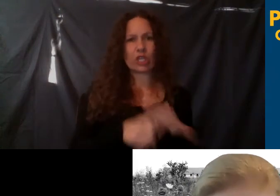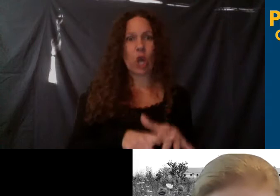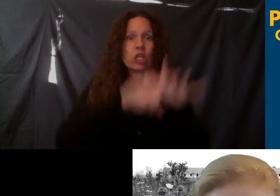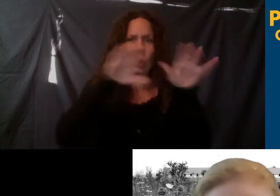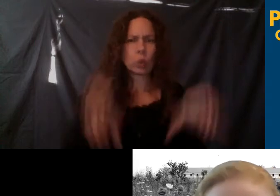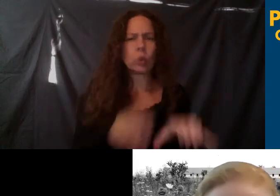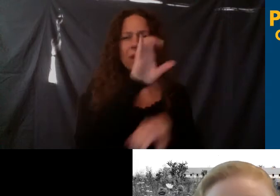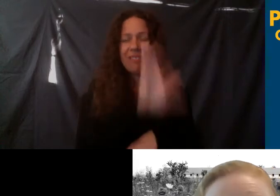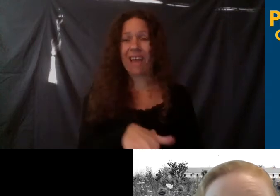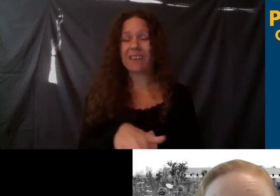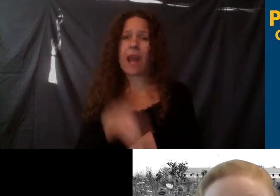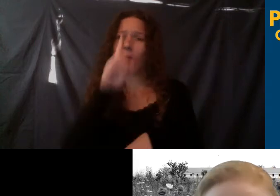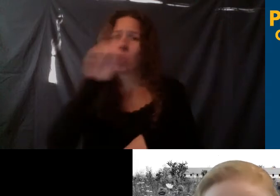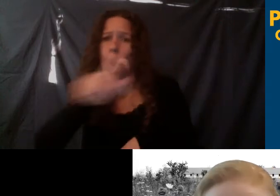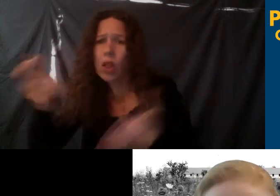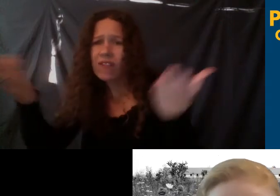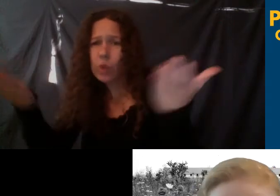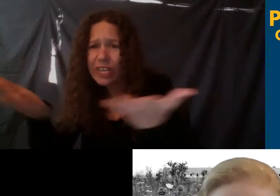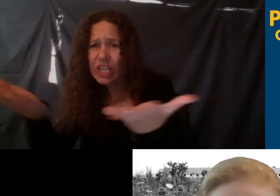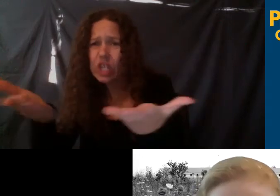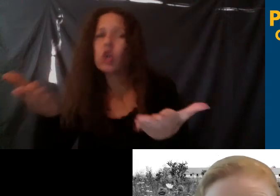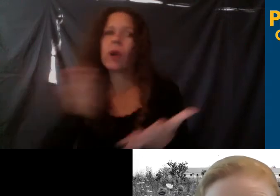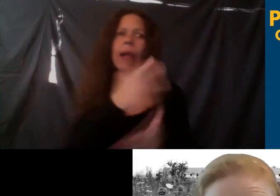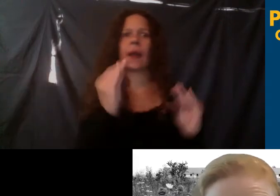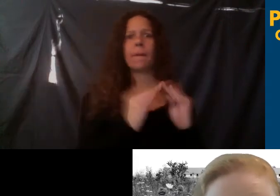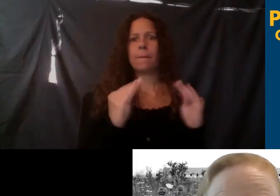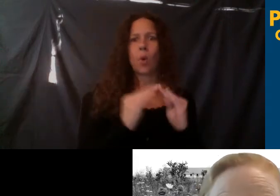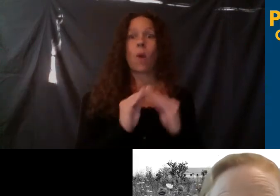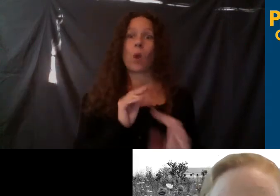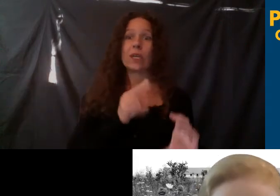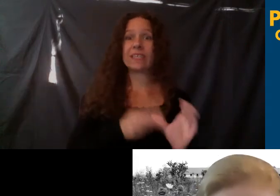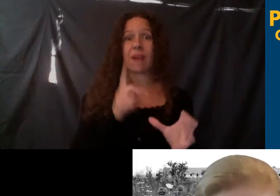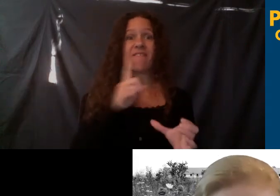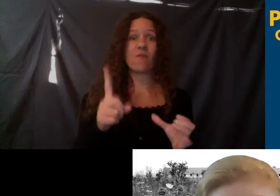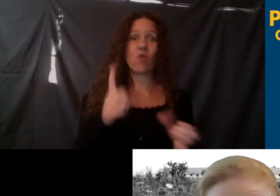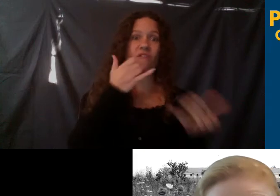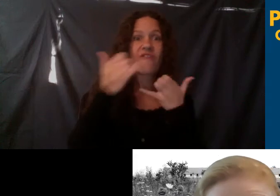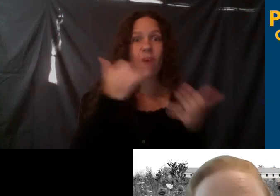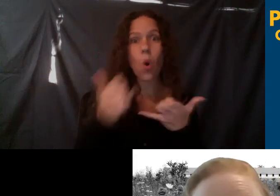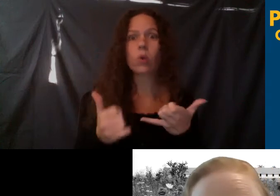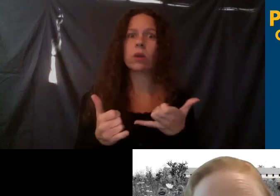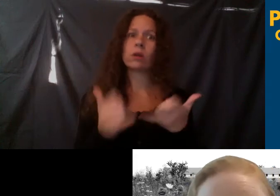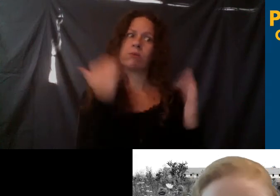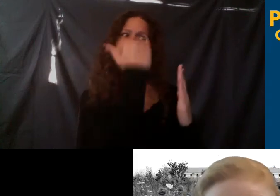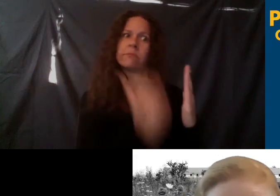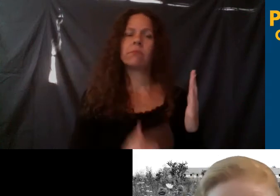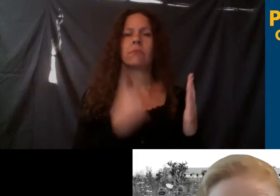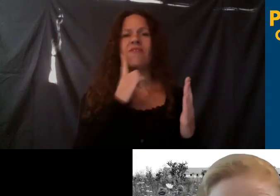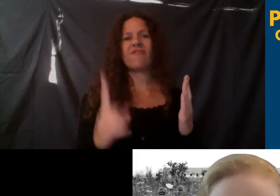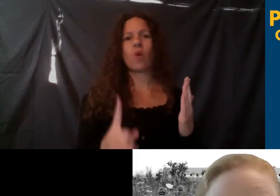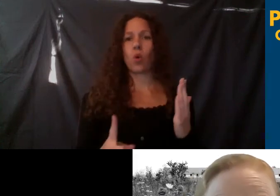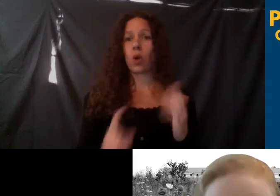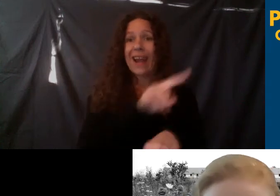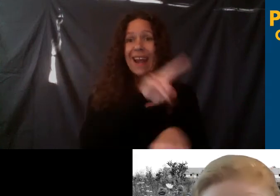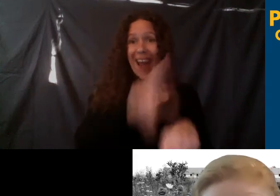who's on this call today, participating in a full voter contact program for national, state, and local candidates. First, we did voter ID